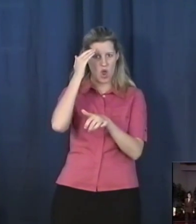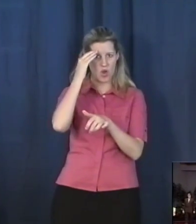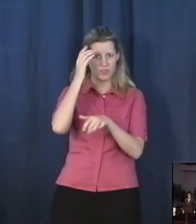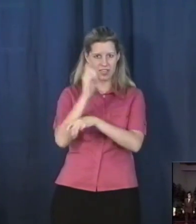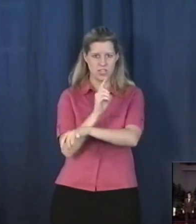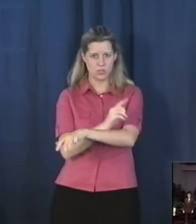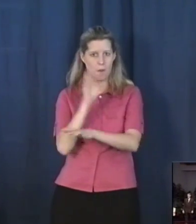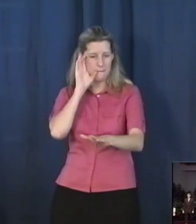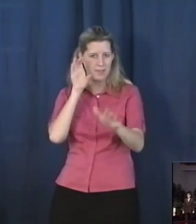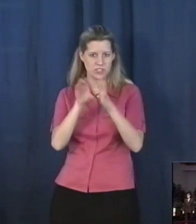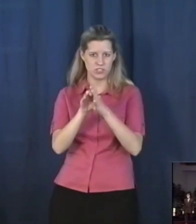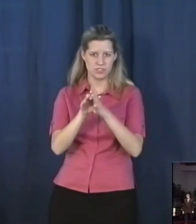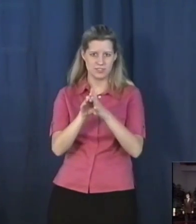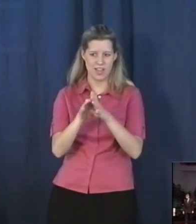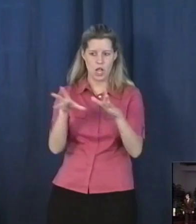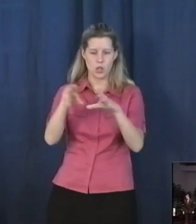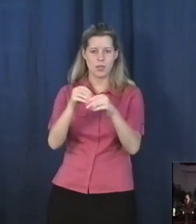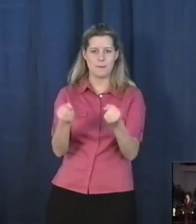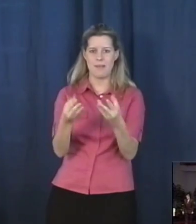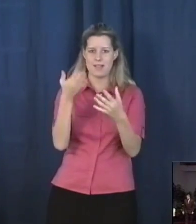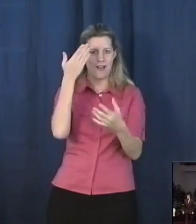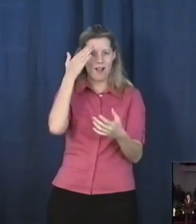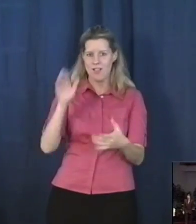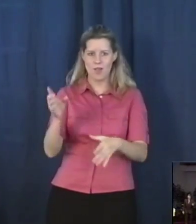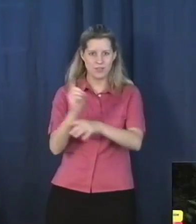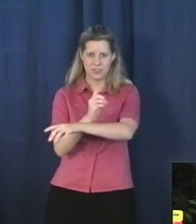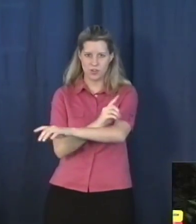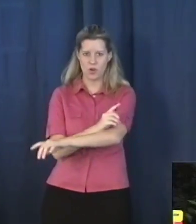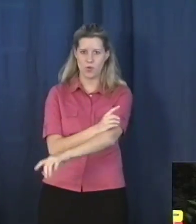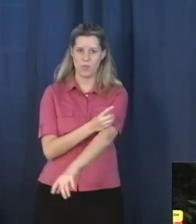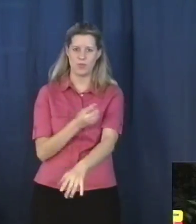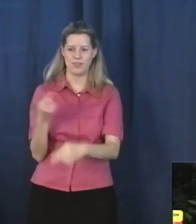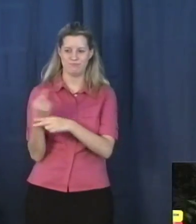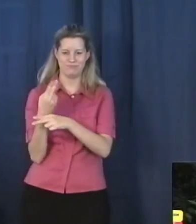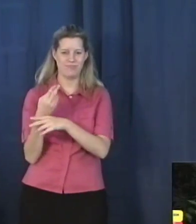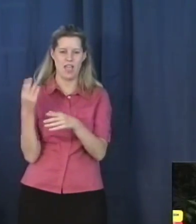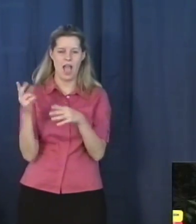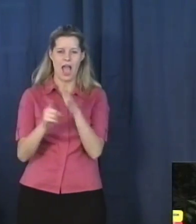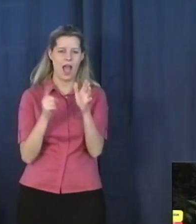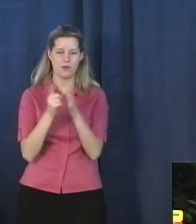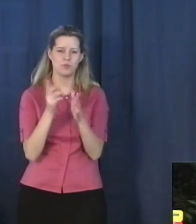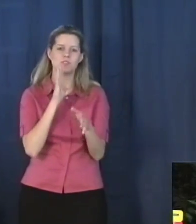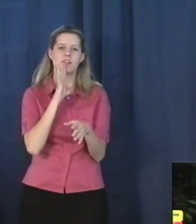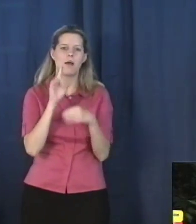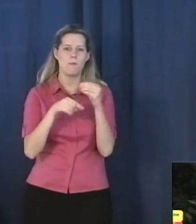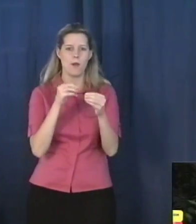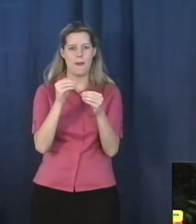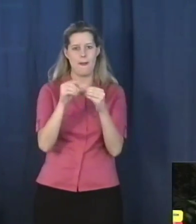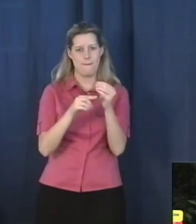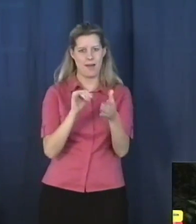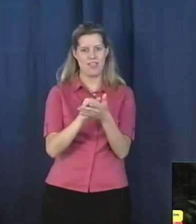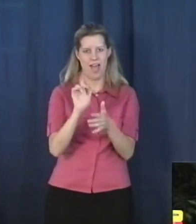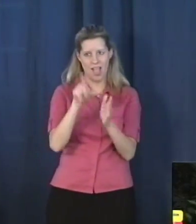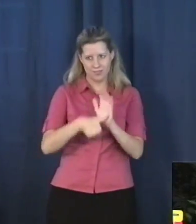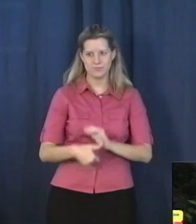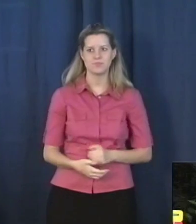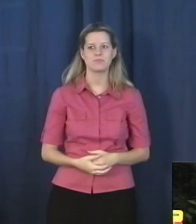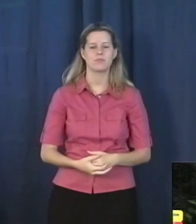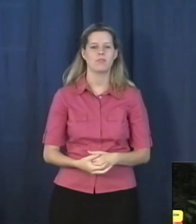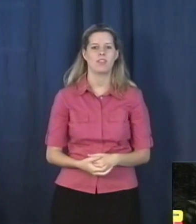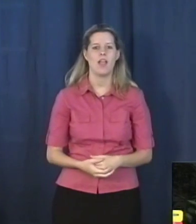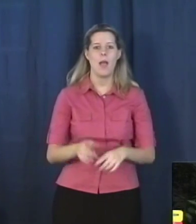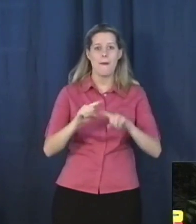pictured on these things, including many unknown dinosaurs. We could spend hours talking. We'll talk more about the Ica stones on our college class 102.